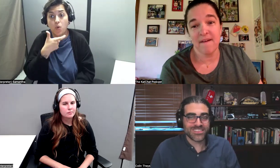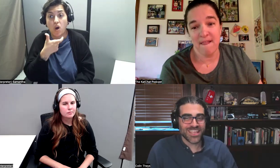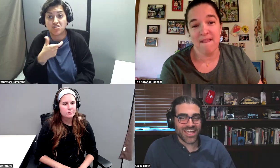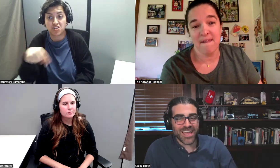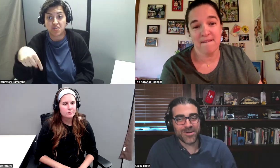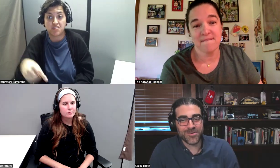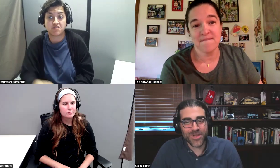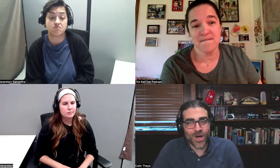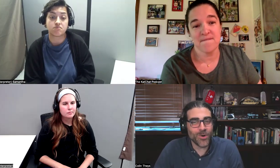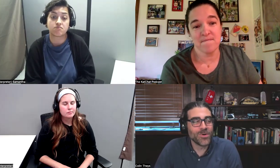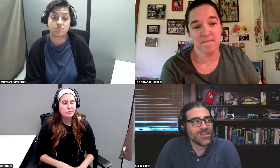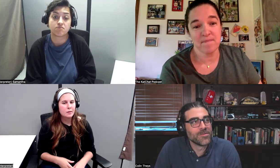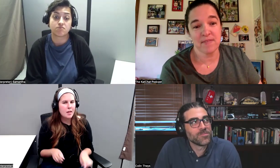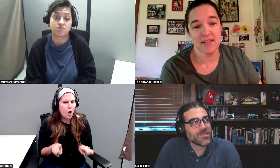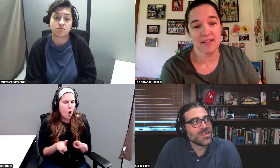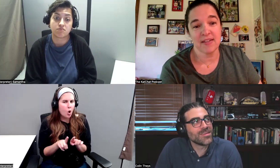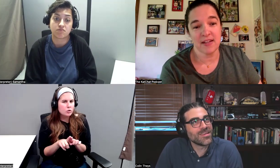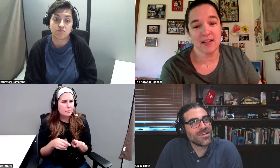Also, just like I don't know